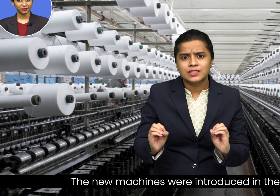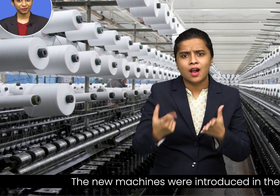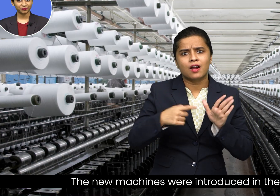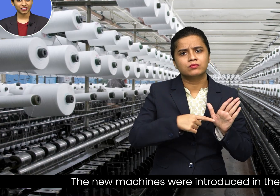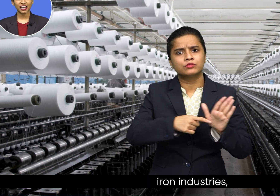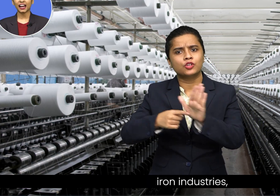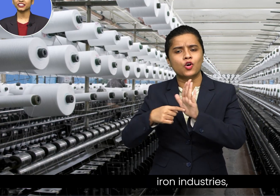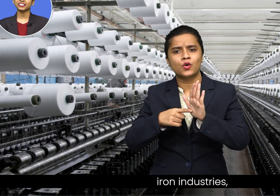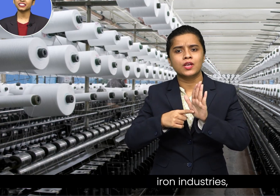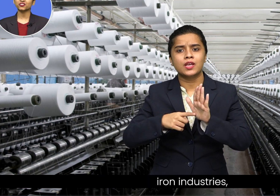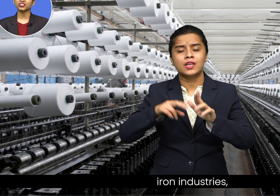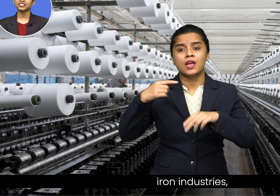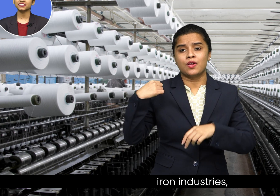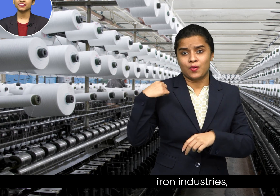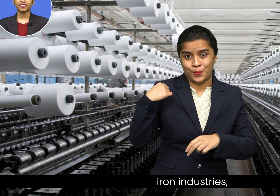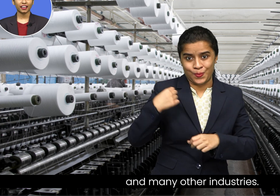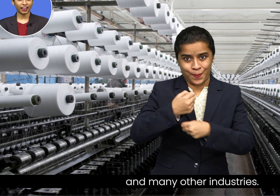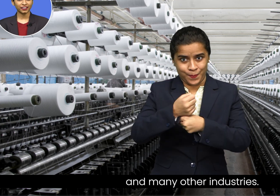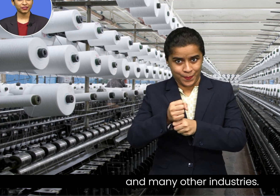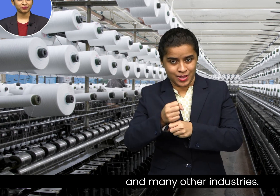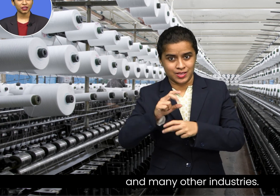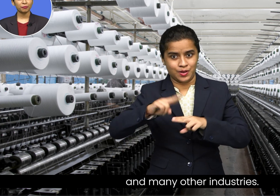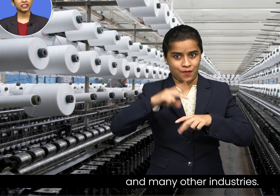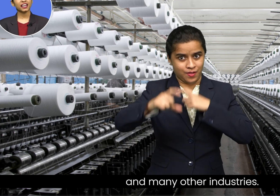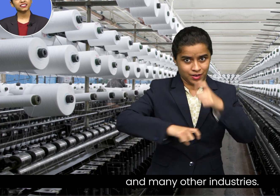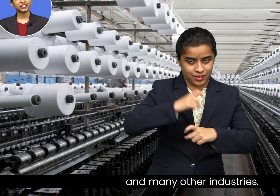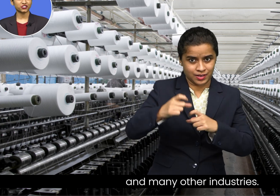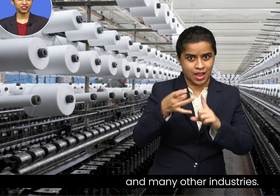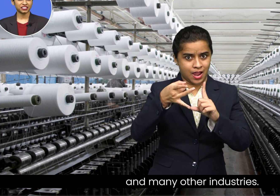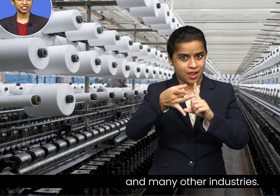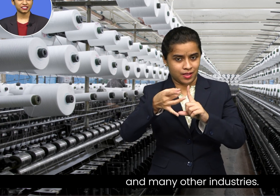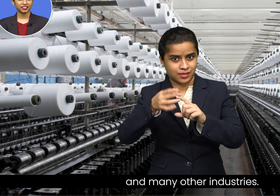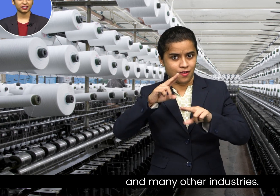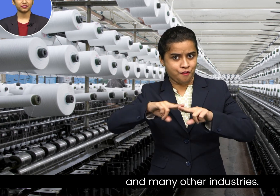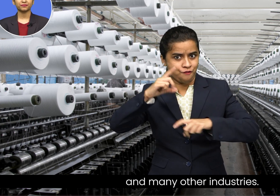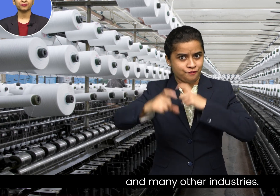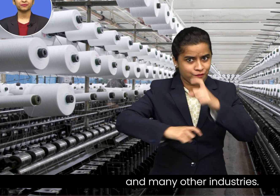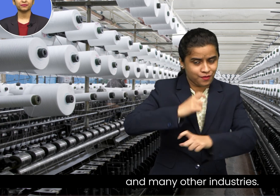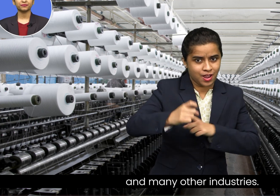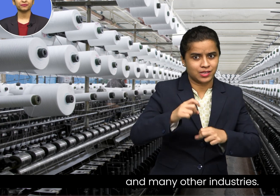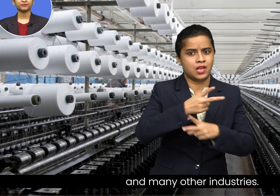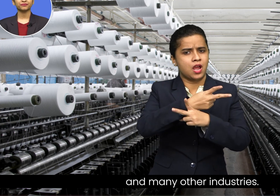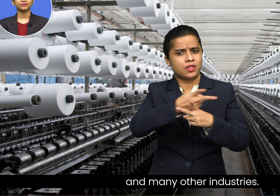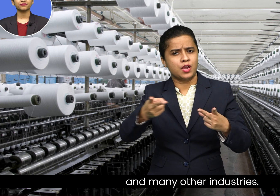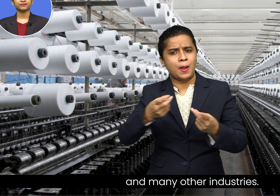textile, iron industries, and many other industries.